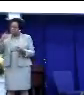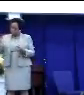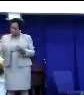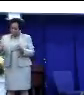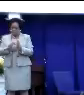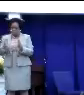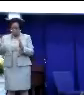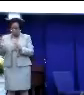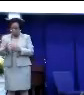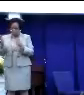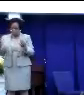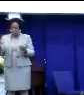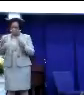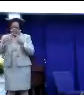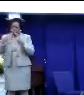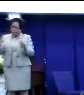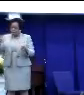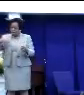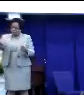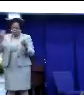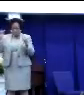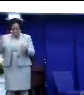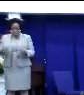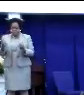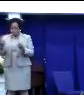word, that his word declared that we can do. Dunamis.